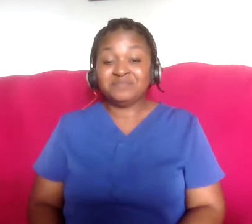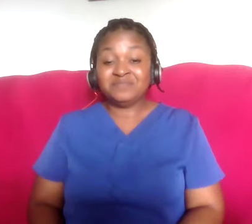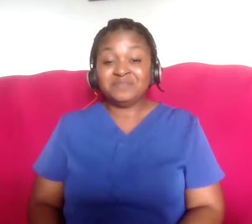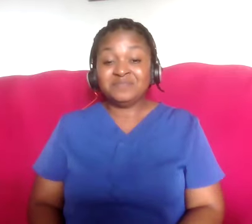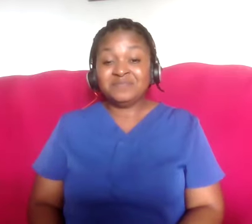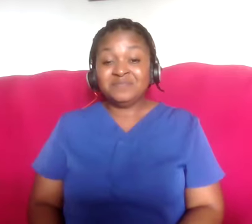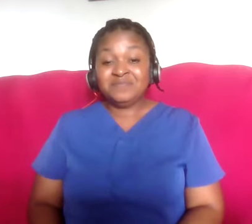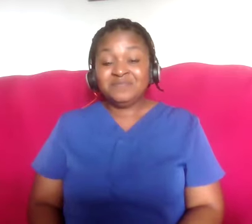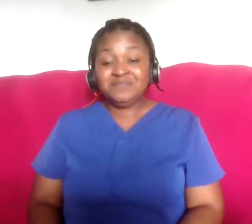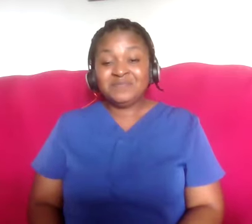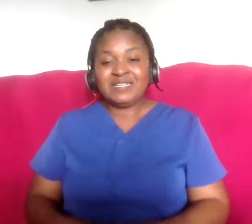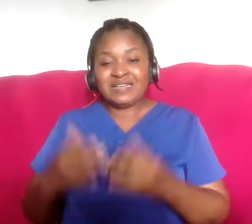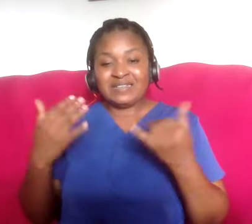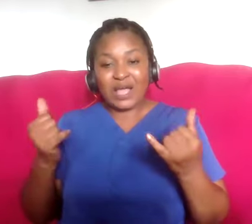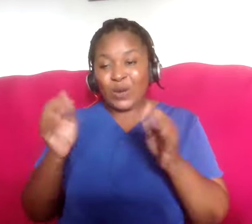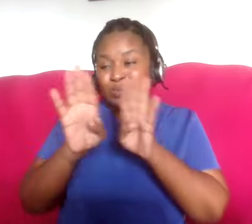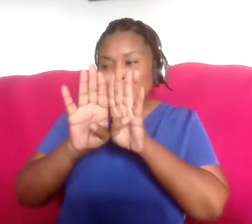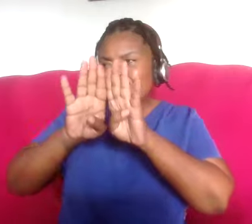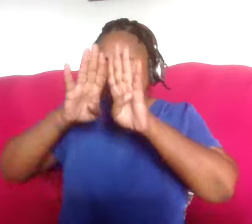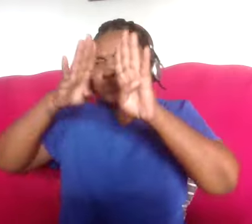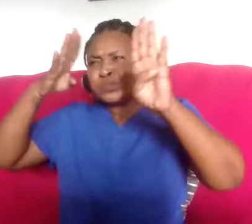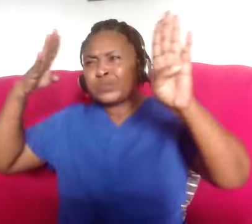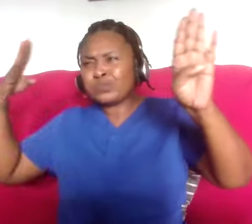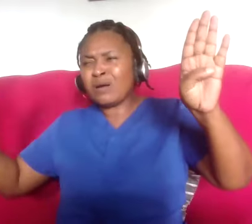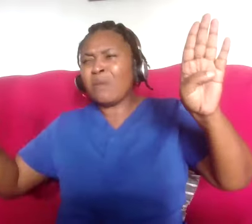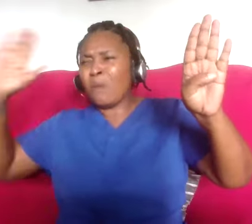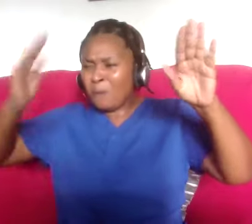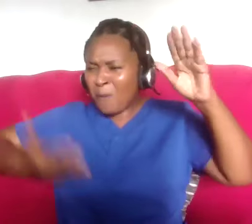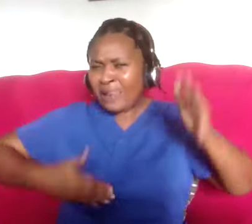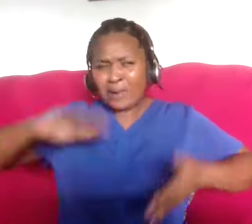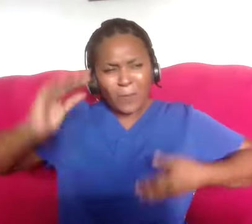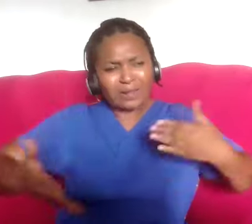open their doors for watch night services.